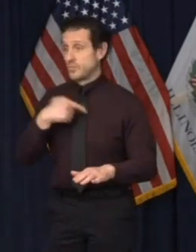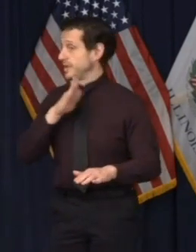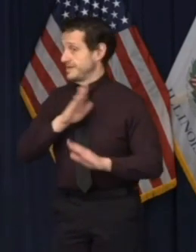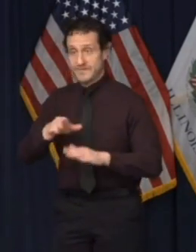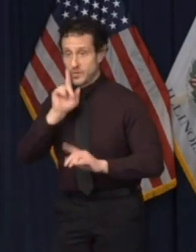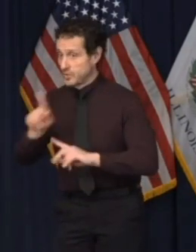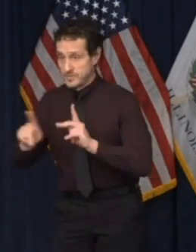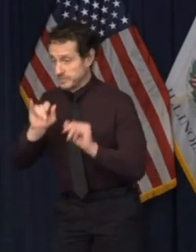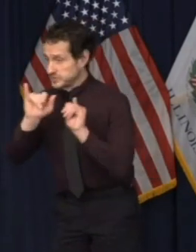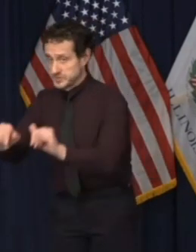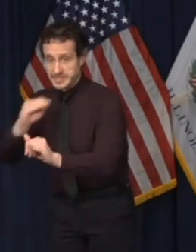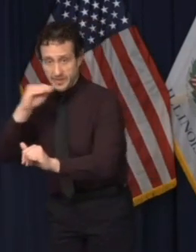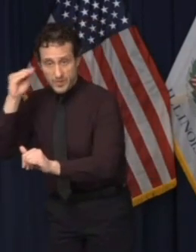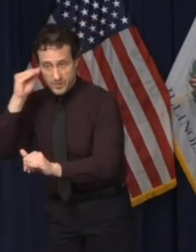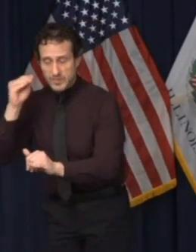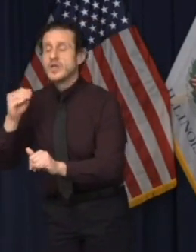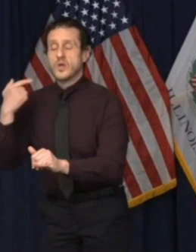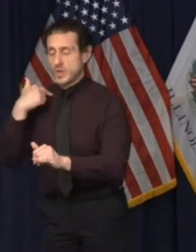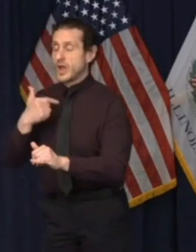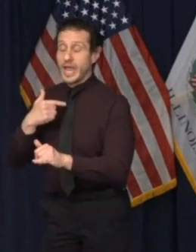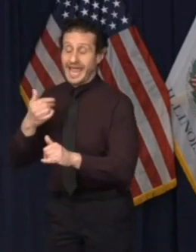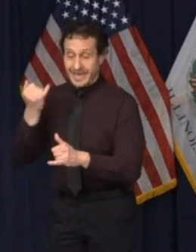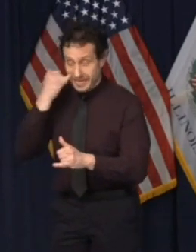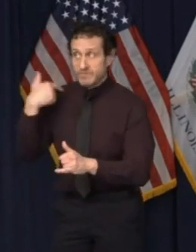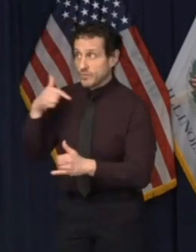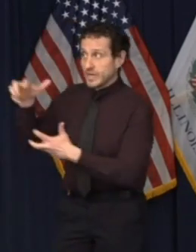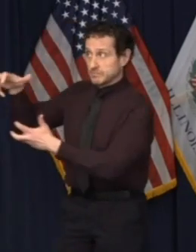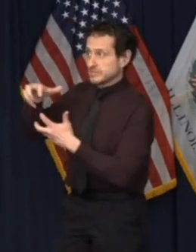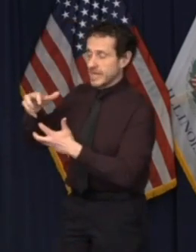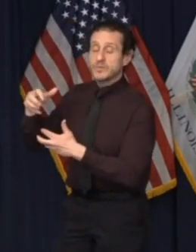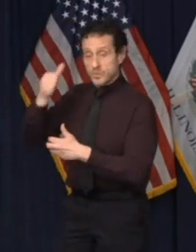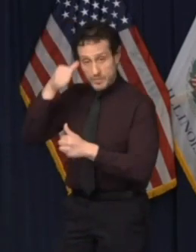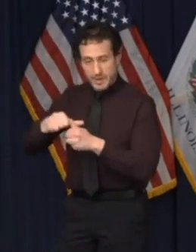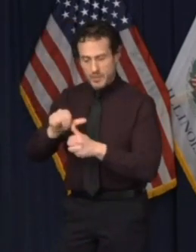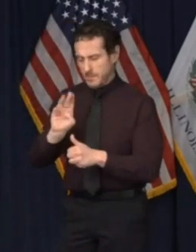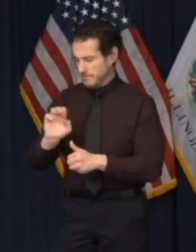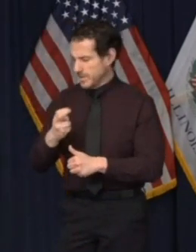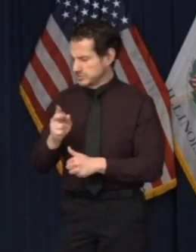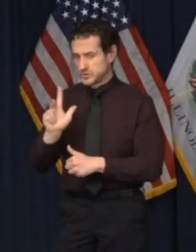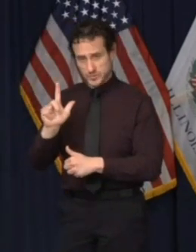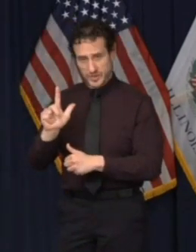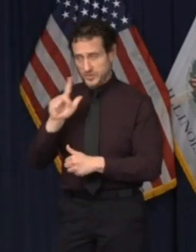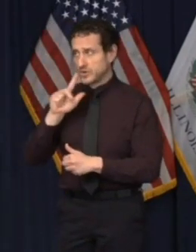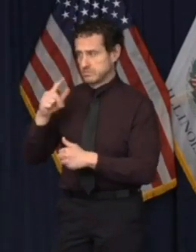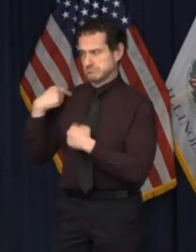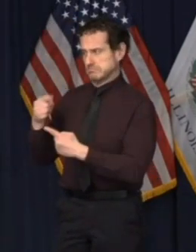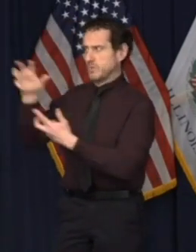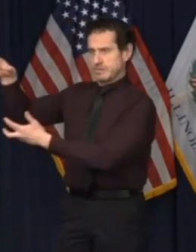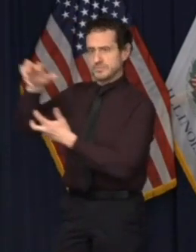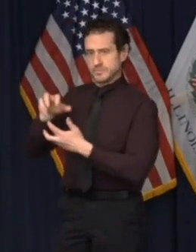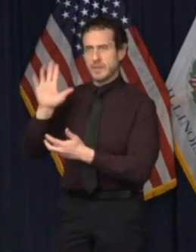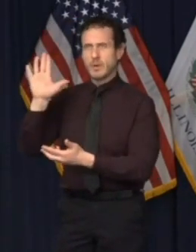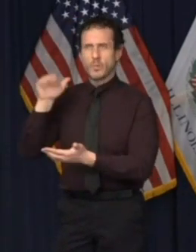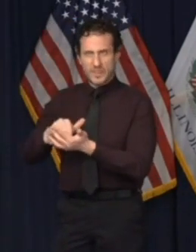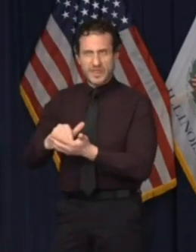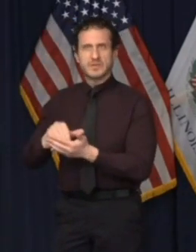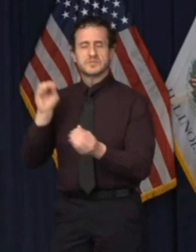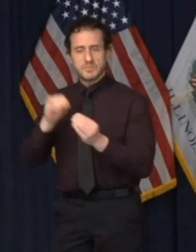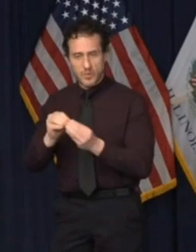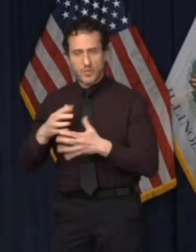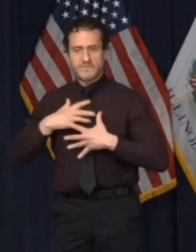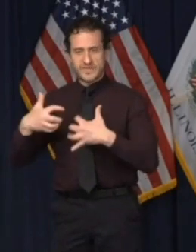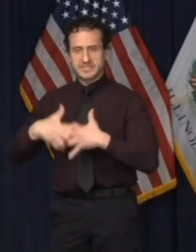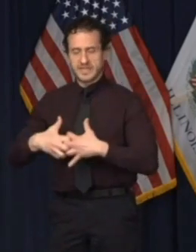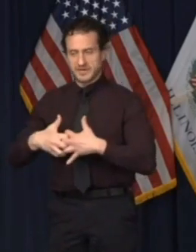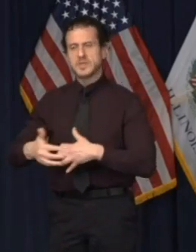had Illinois not acquired about 1,000 ventilators since March 23rd, when we had about 2,200